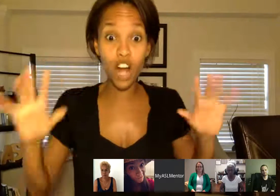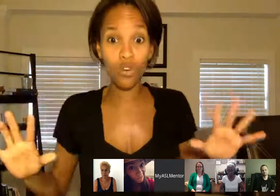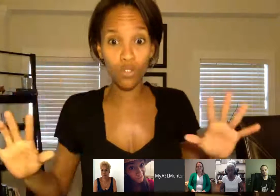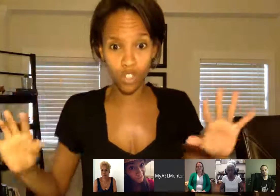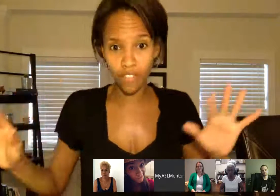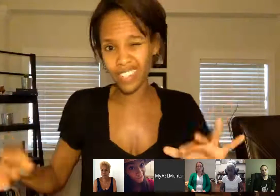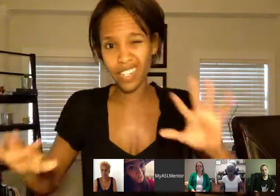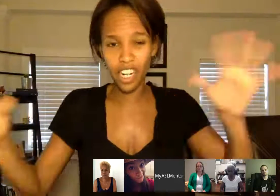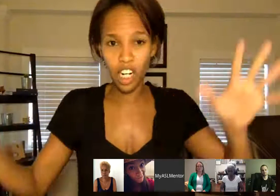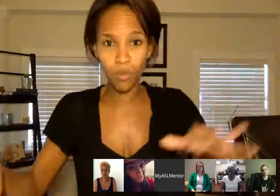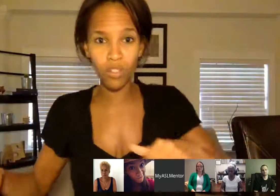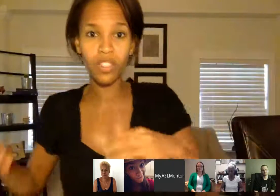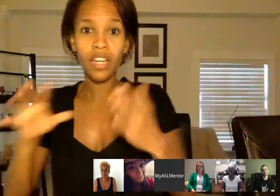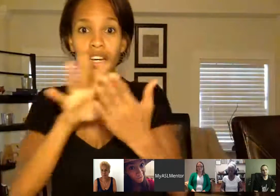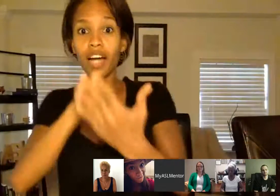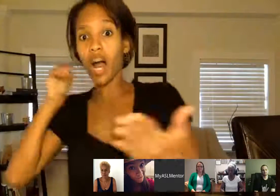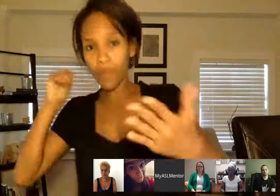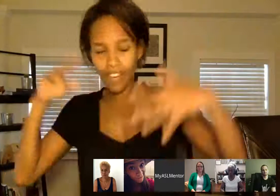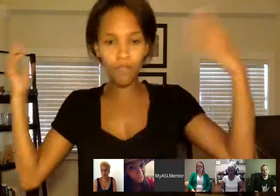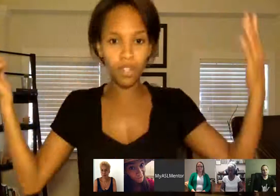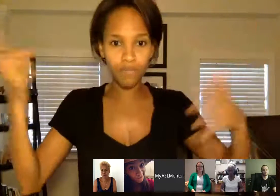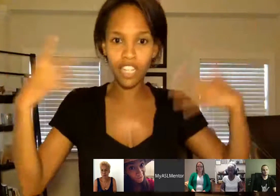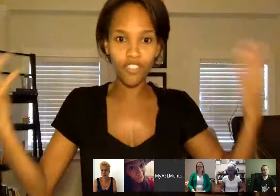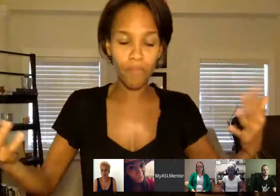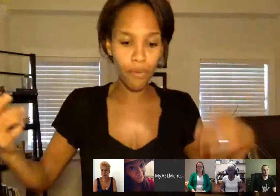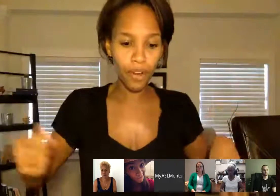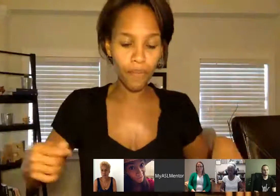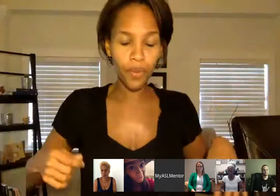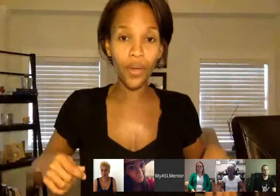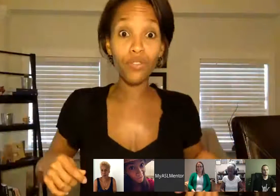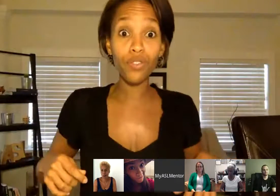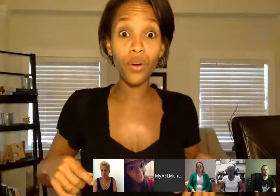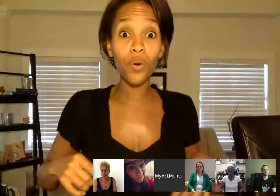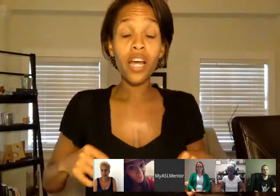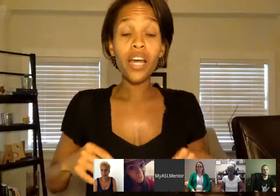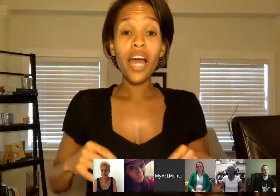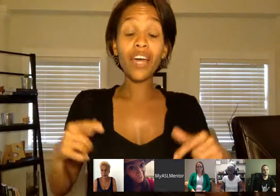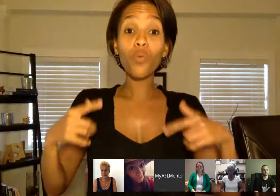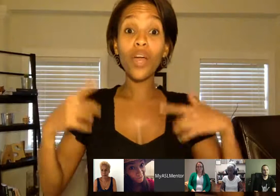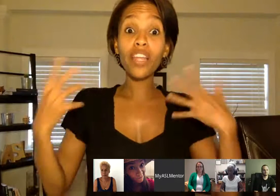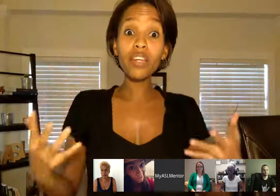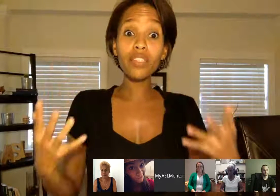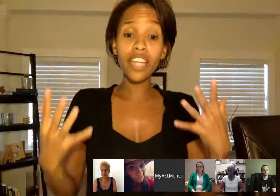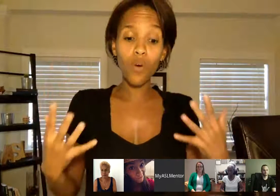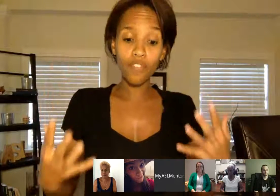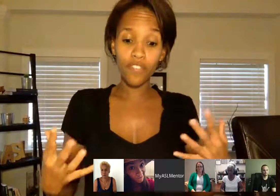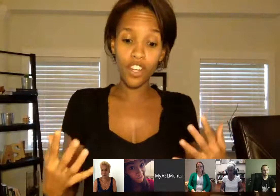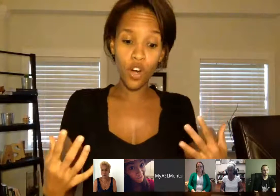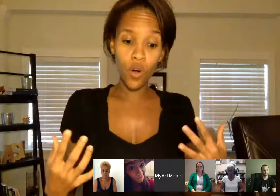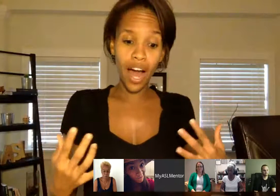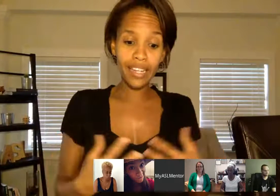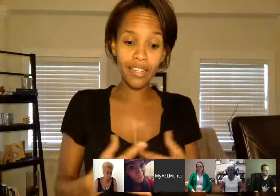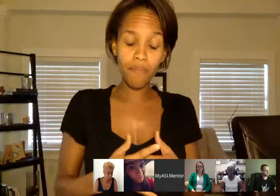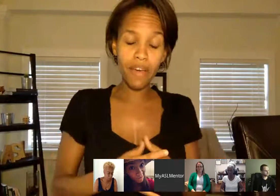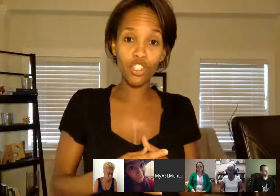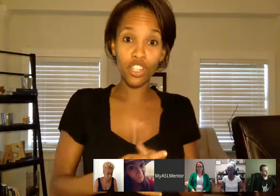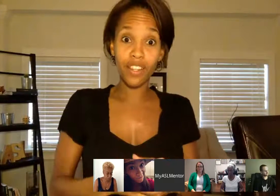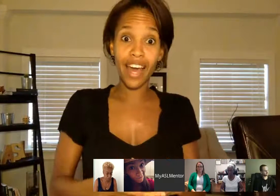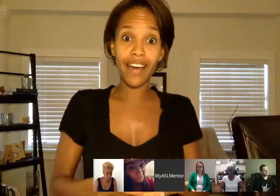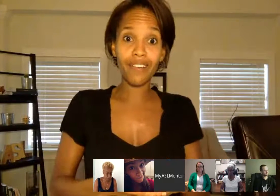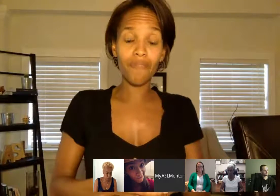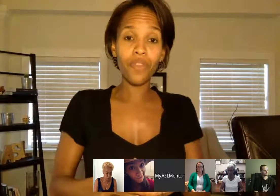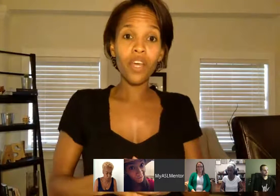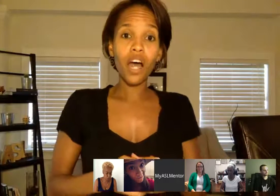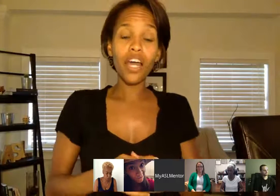Okay, that roll shift. I did a terrible copy of it, but that's from memory. Okay, so, and in the Say What video, I